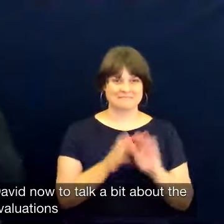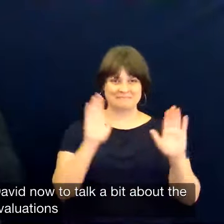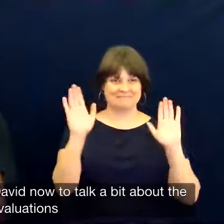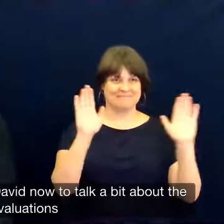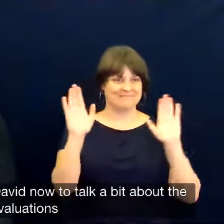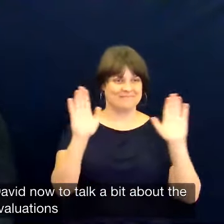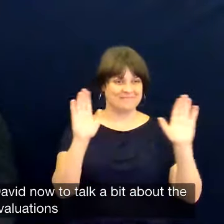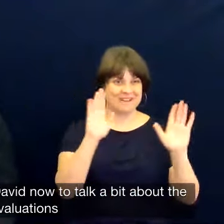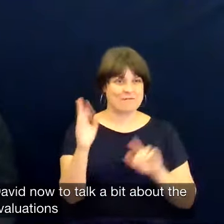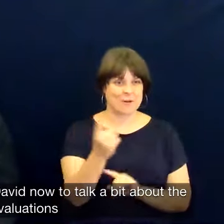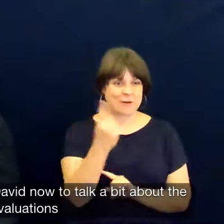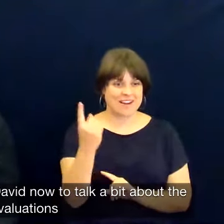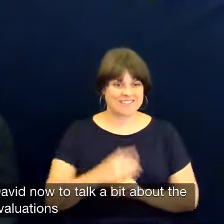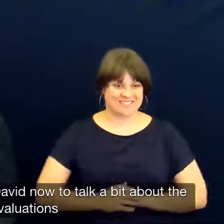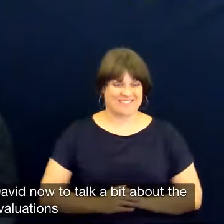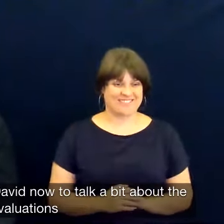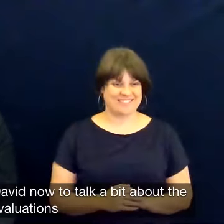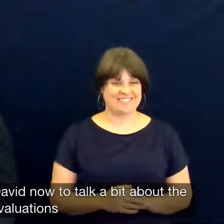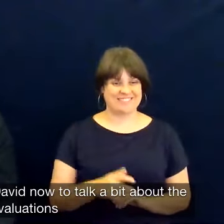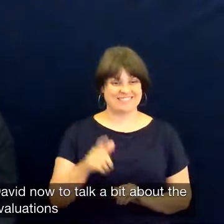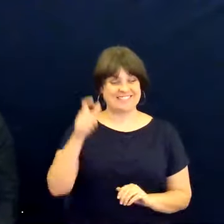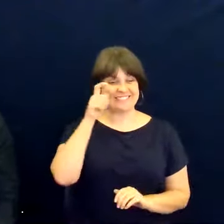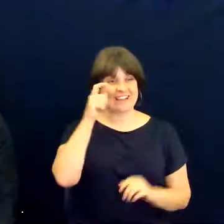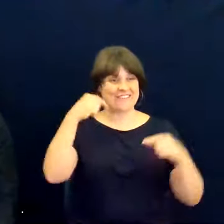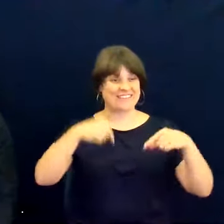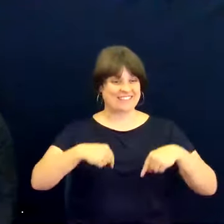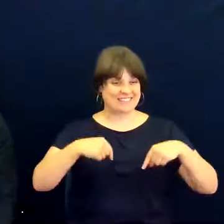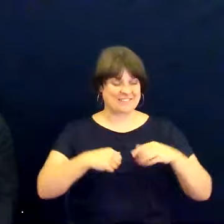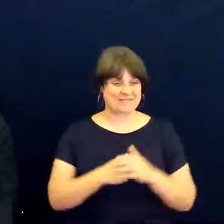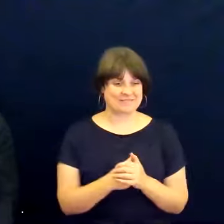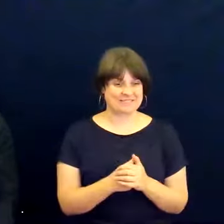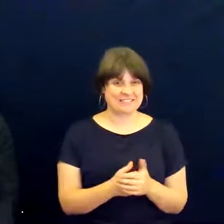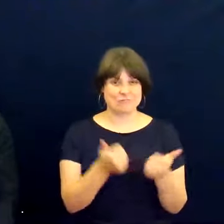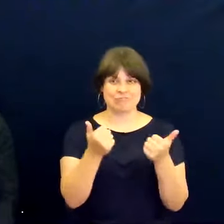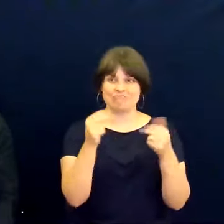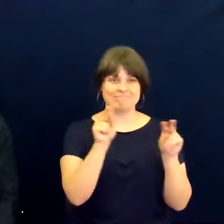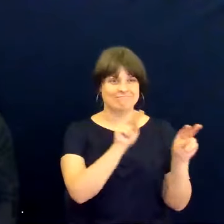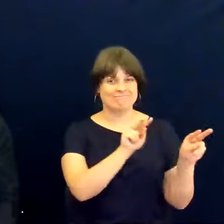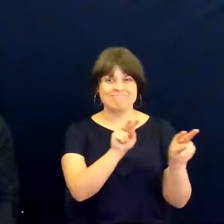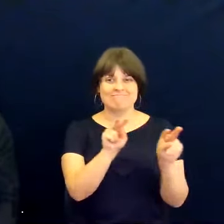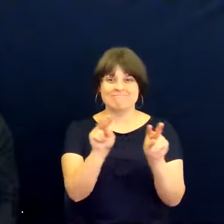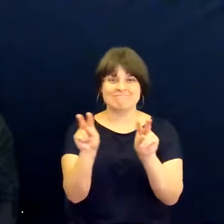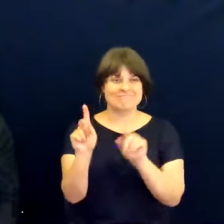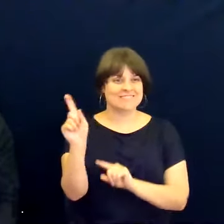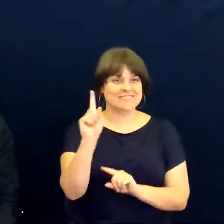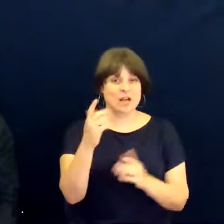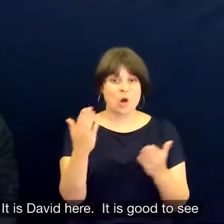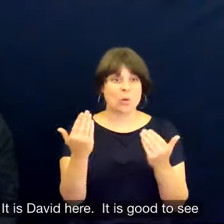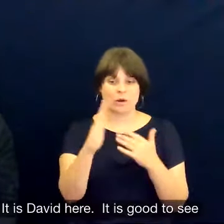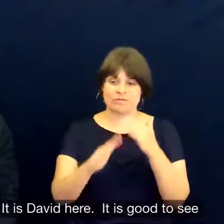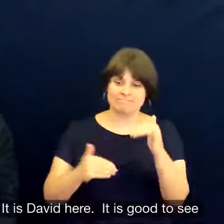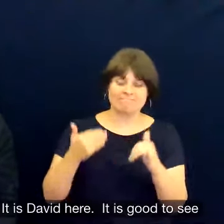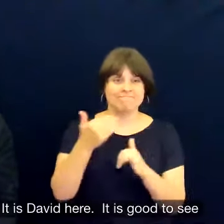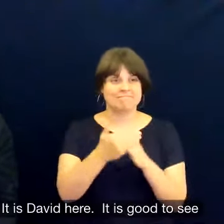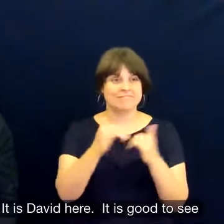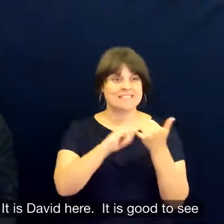Hello, hello everyone. It's David here. It's good to see you all today, and welcome to the last